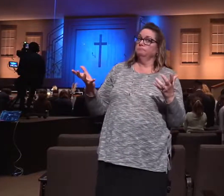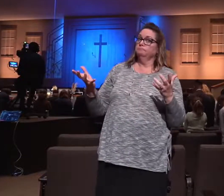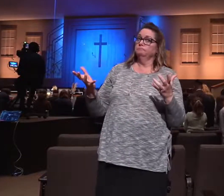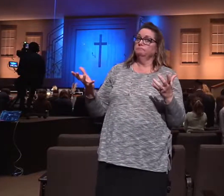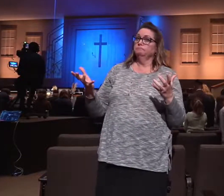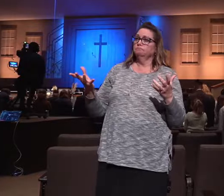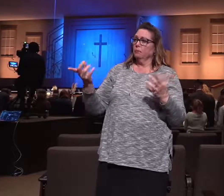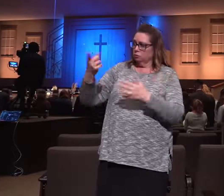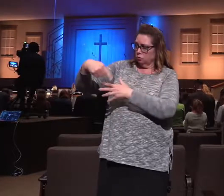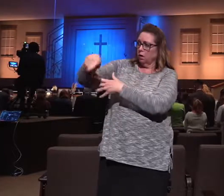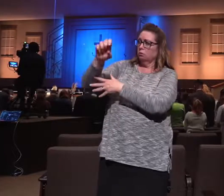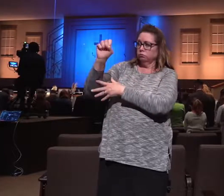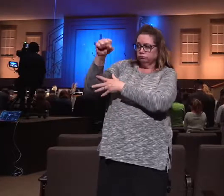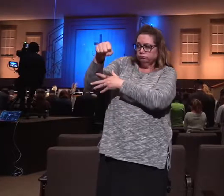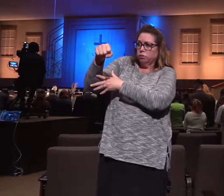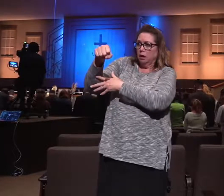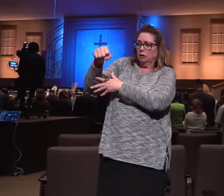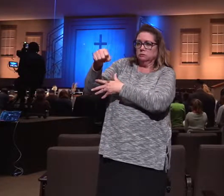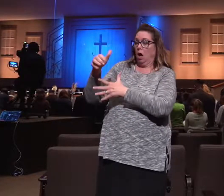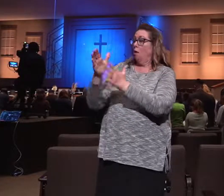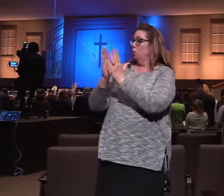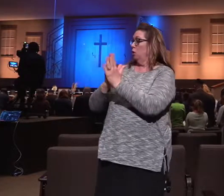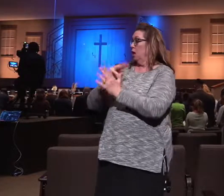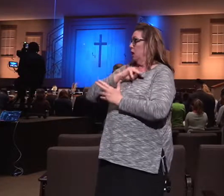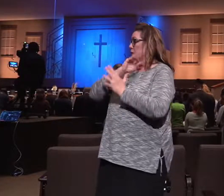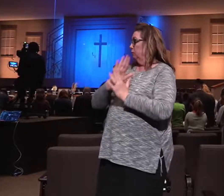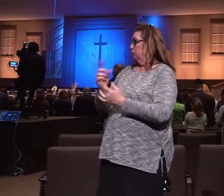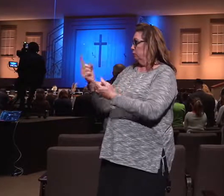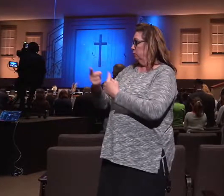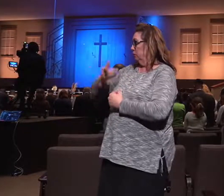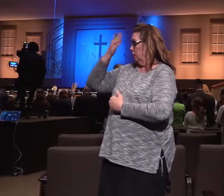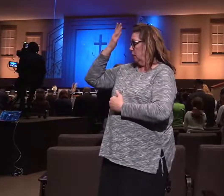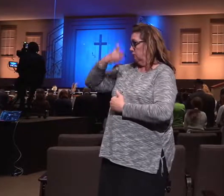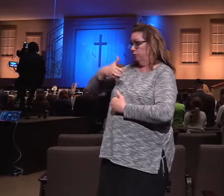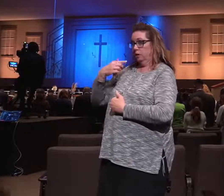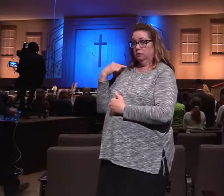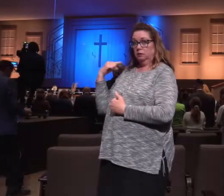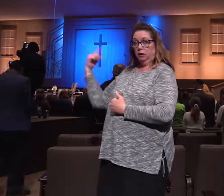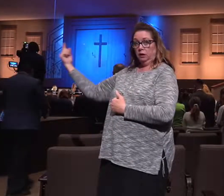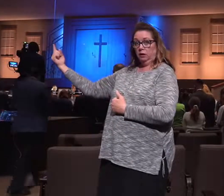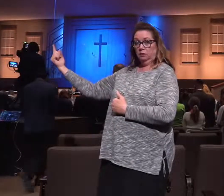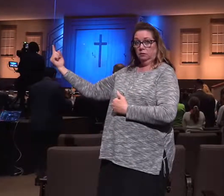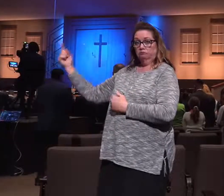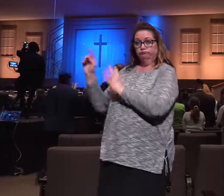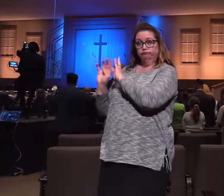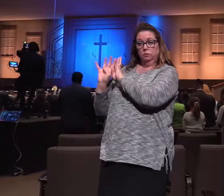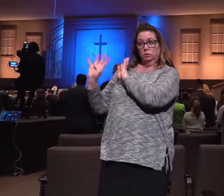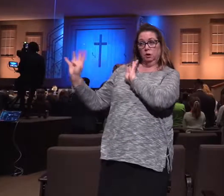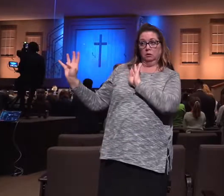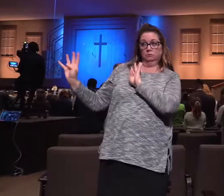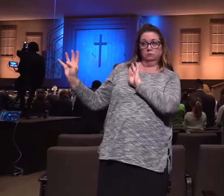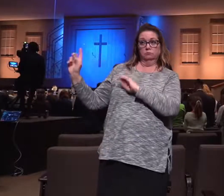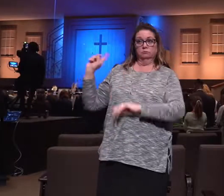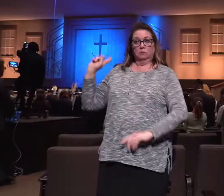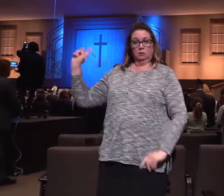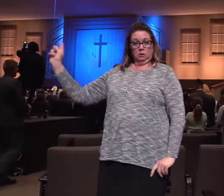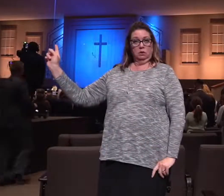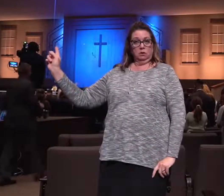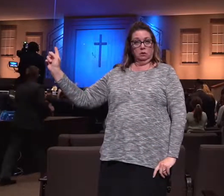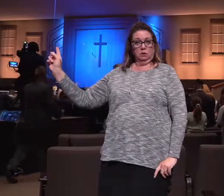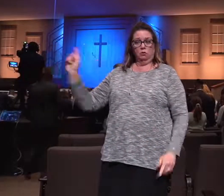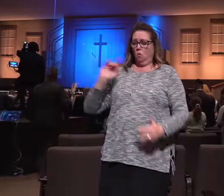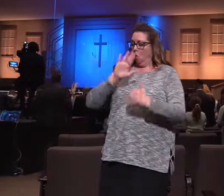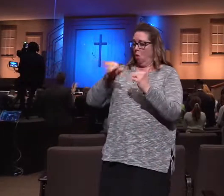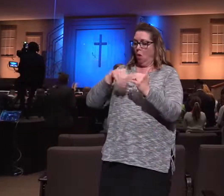With our heads bowed and eyes closed, I'll ask our missionaries to come to the platform at this time. Stand behind me, please, all of